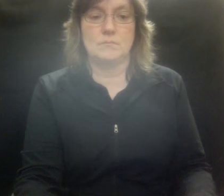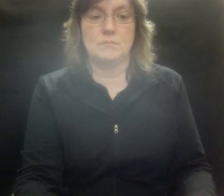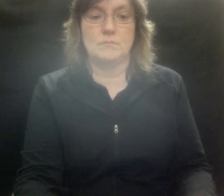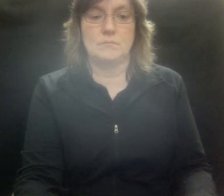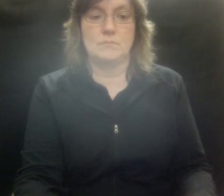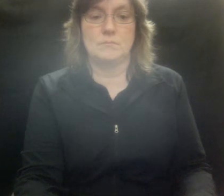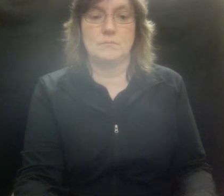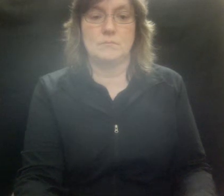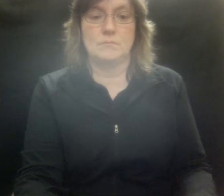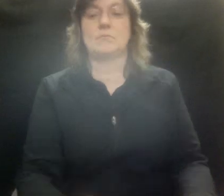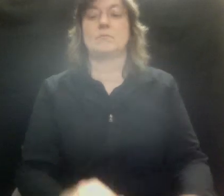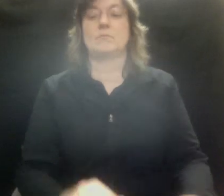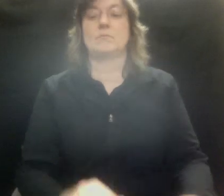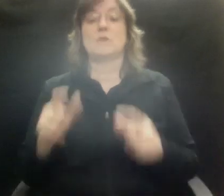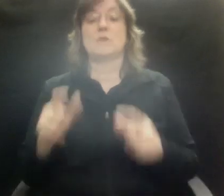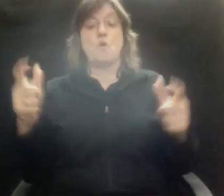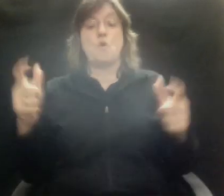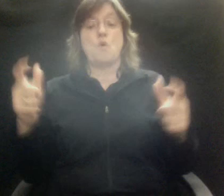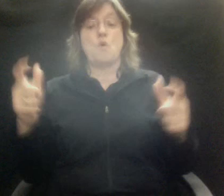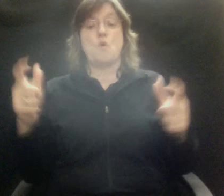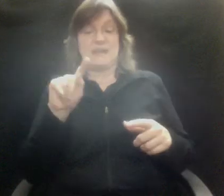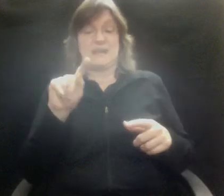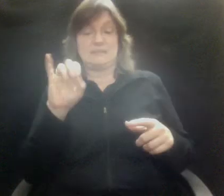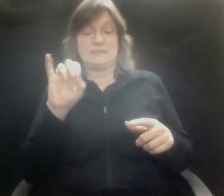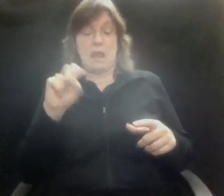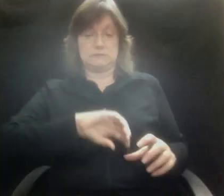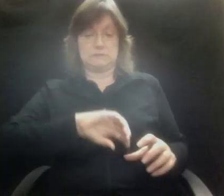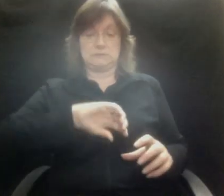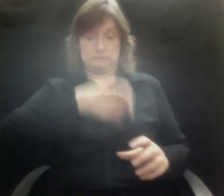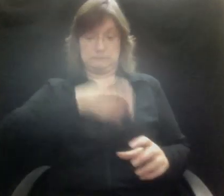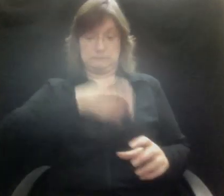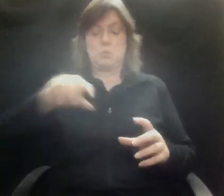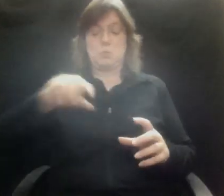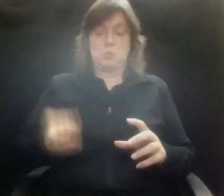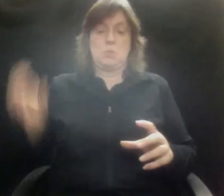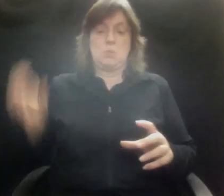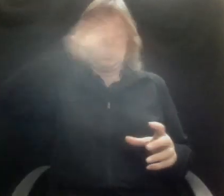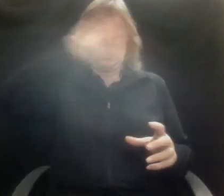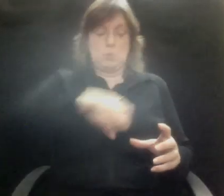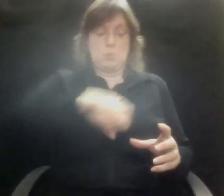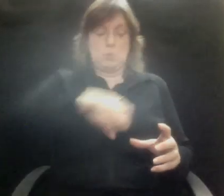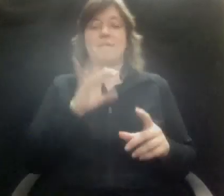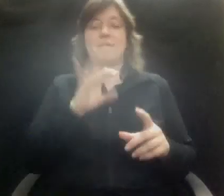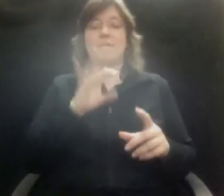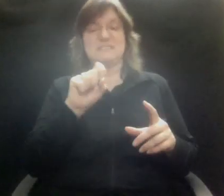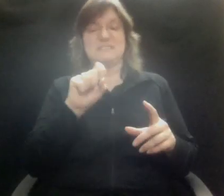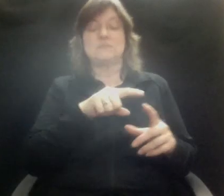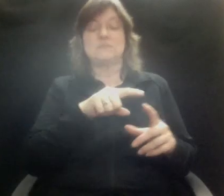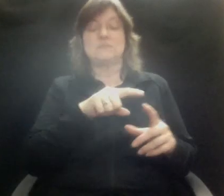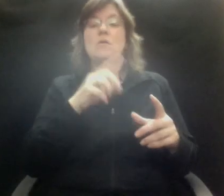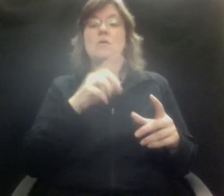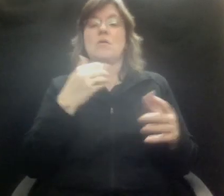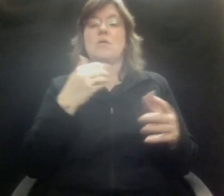In the large intestines, feces spends quite a bit of time and is in contact relatively closely with the walls of your large